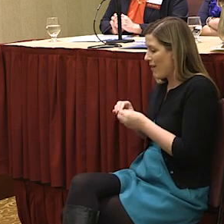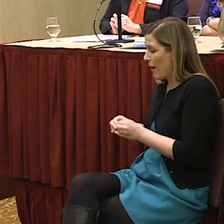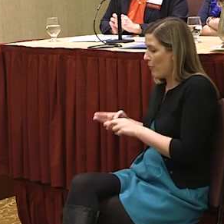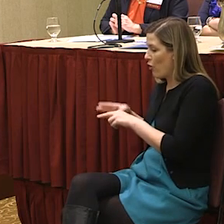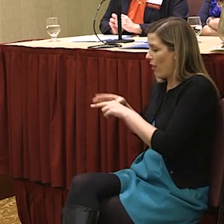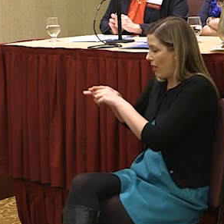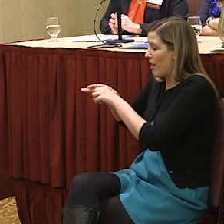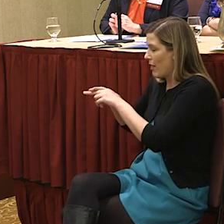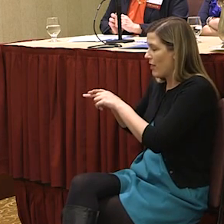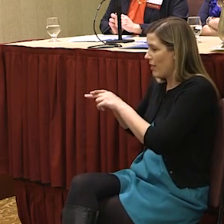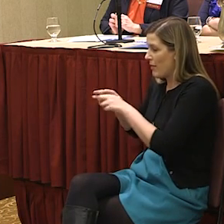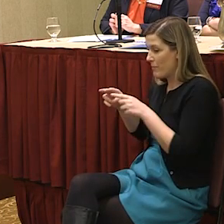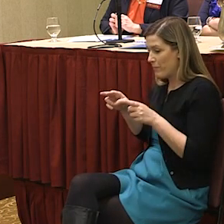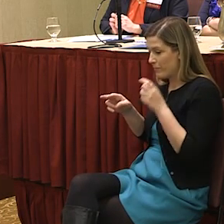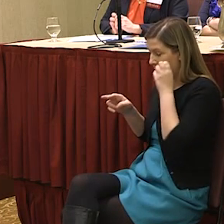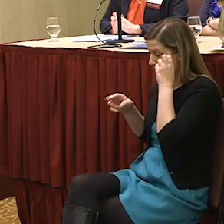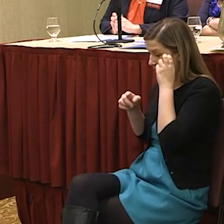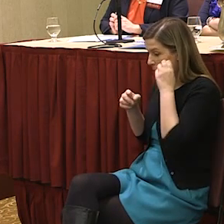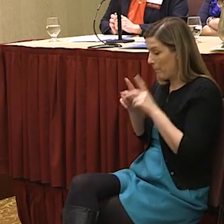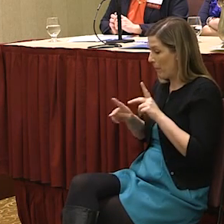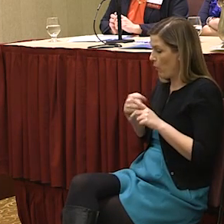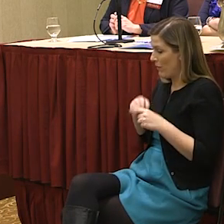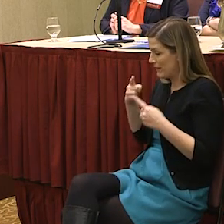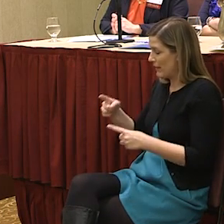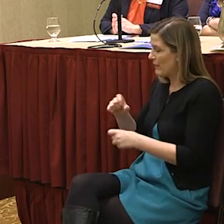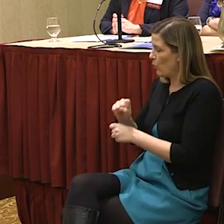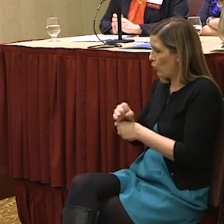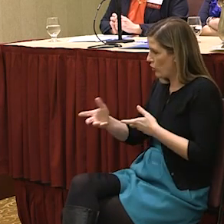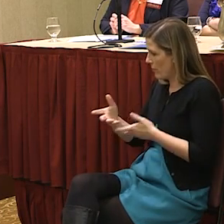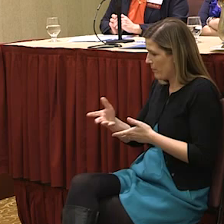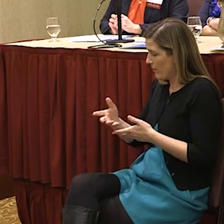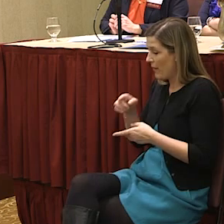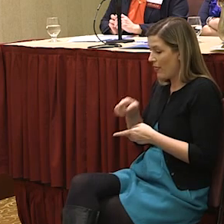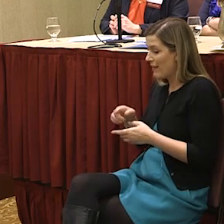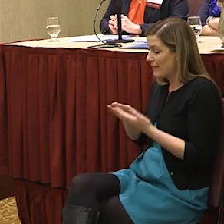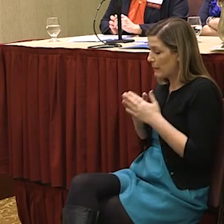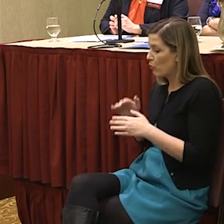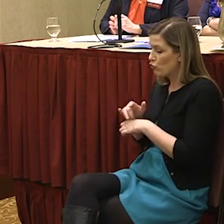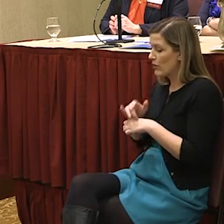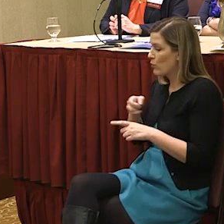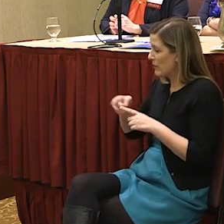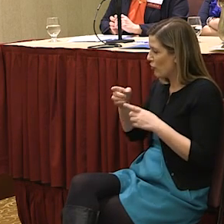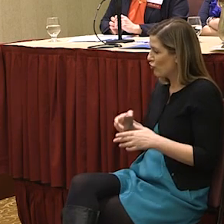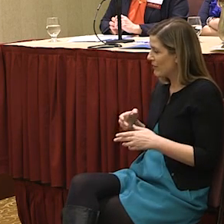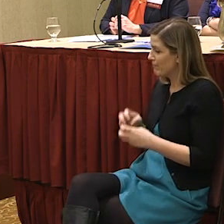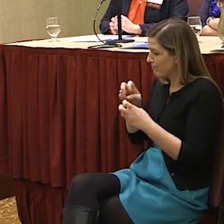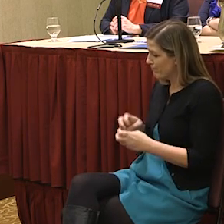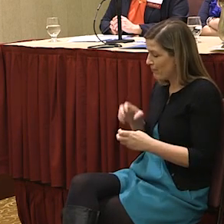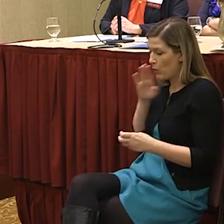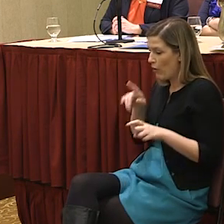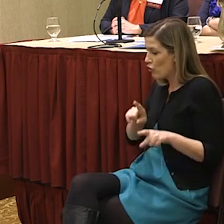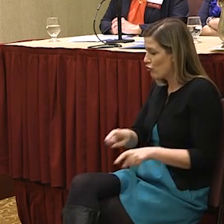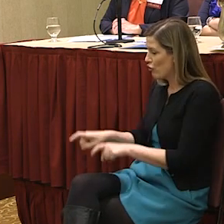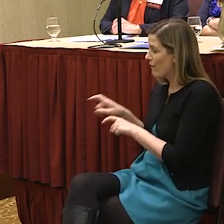are actually successfully working with. So when the community resource specialists meet them, they do this member health survey,